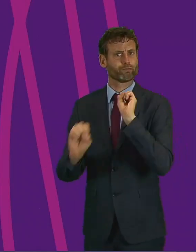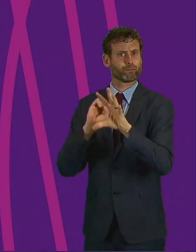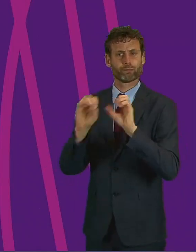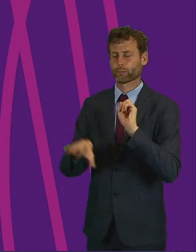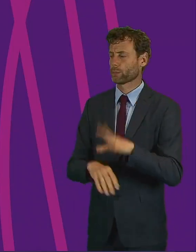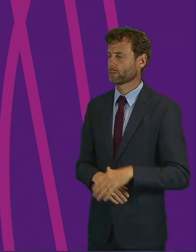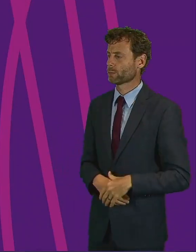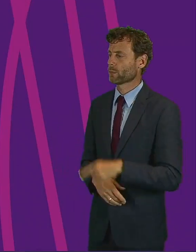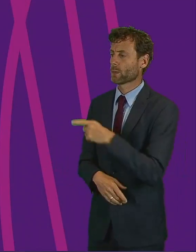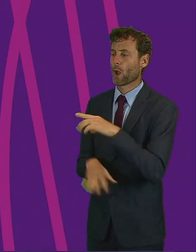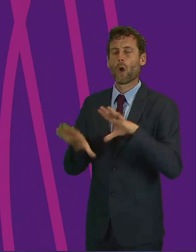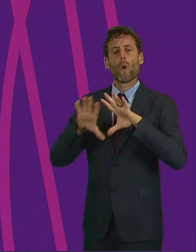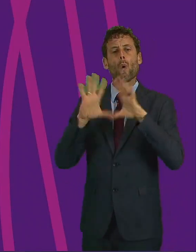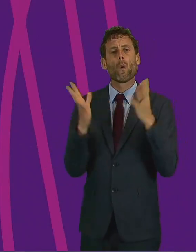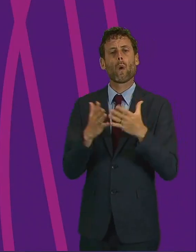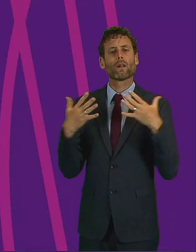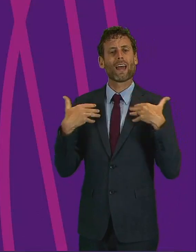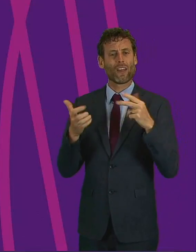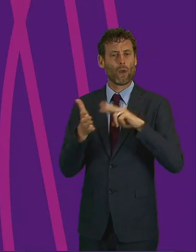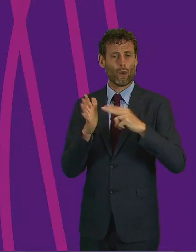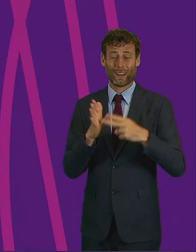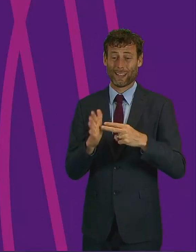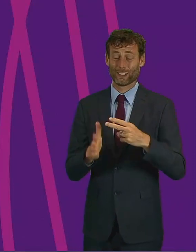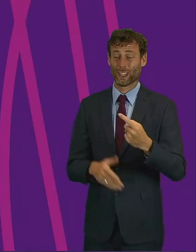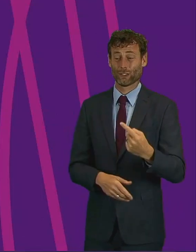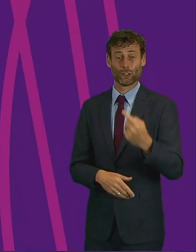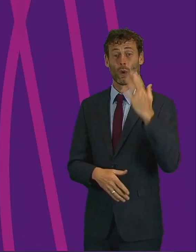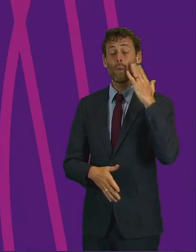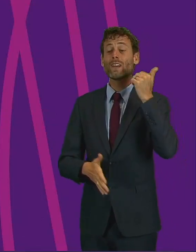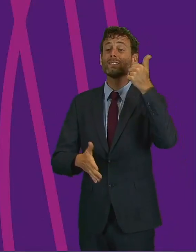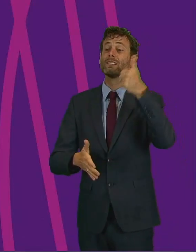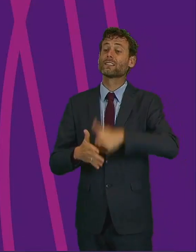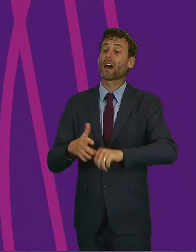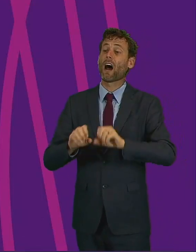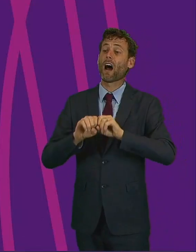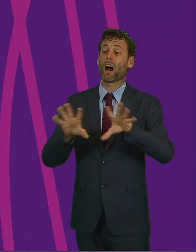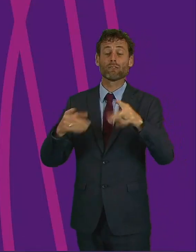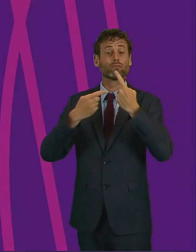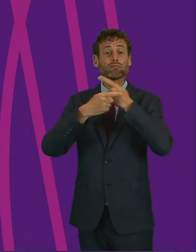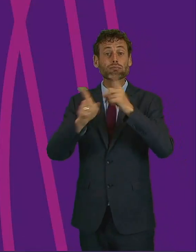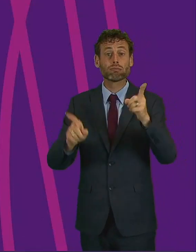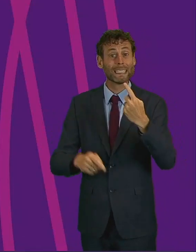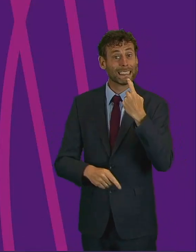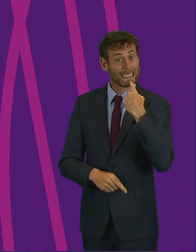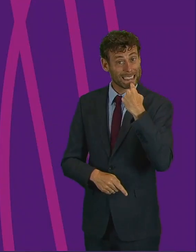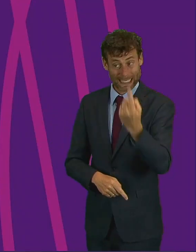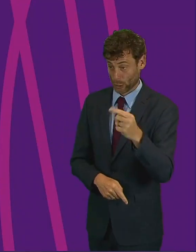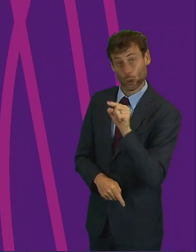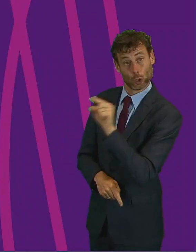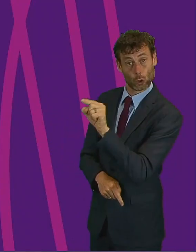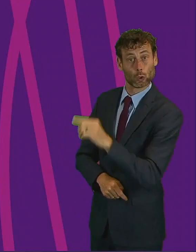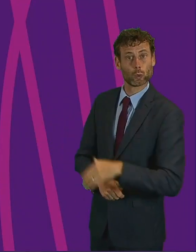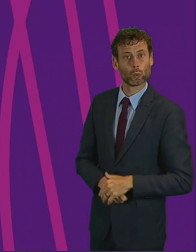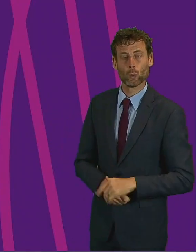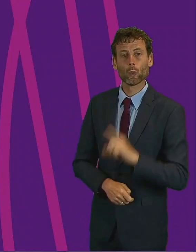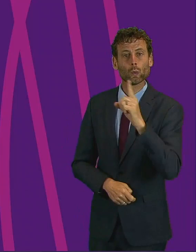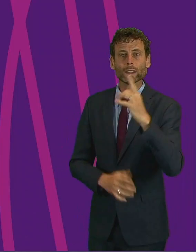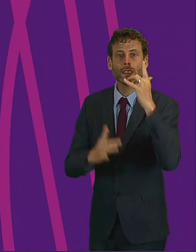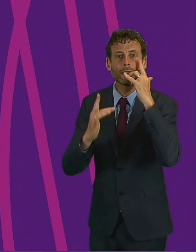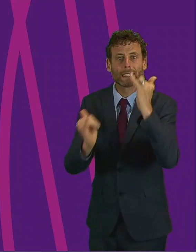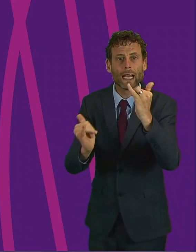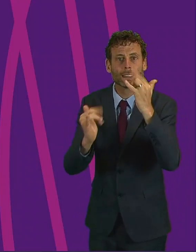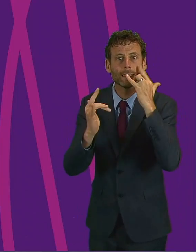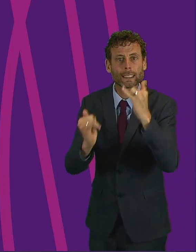Health Organization could not have been clearer at the start of this crisis. It told you, and it said it, the priority was to test, test,